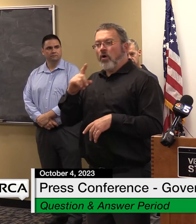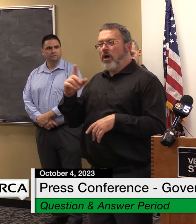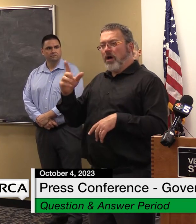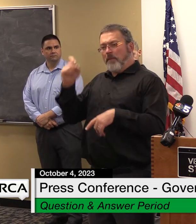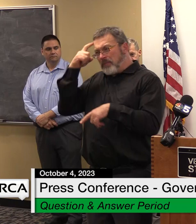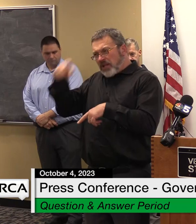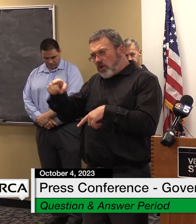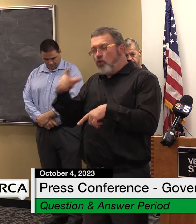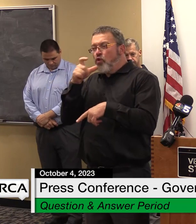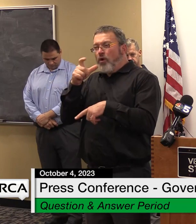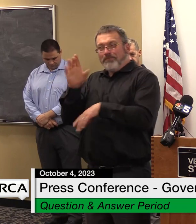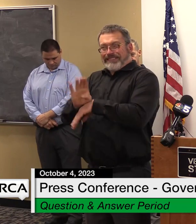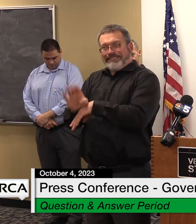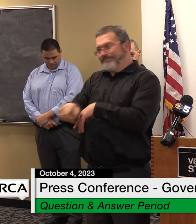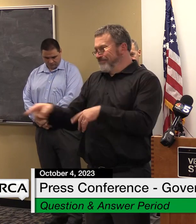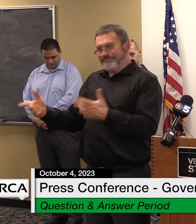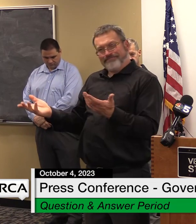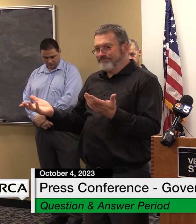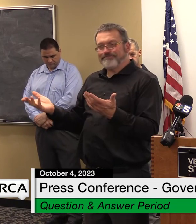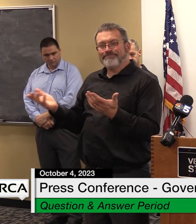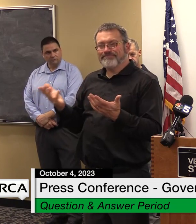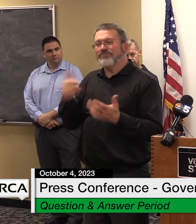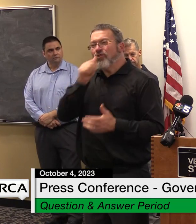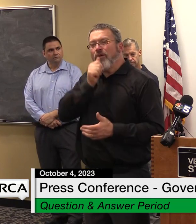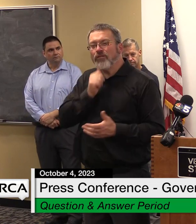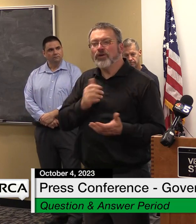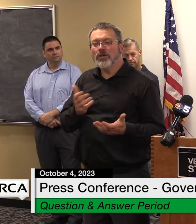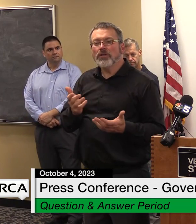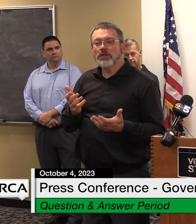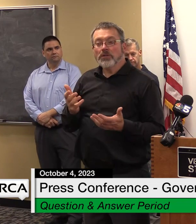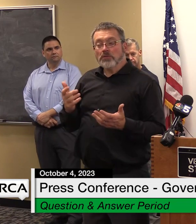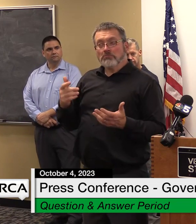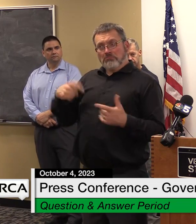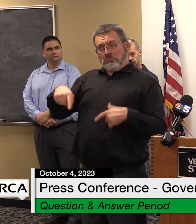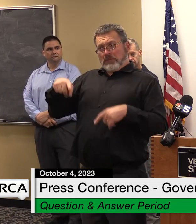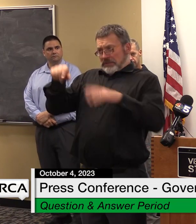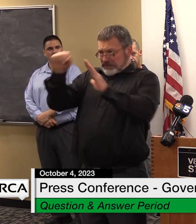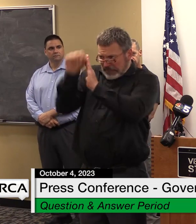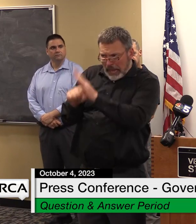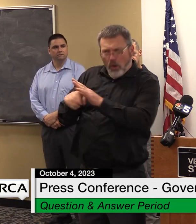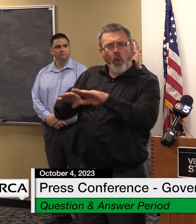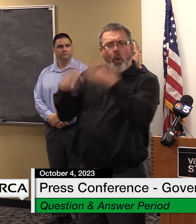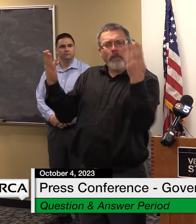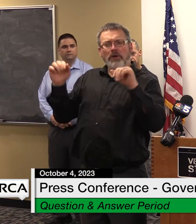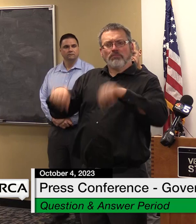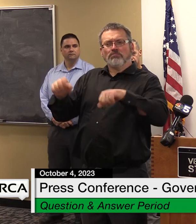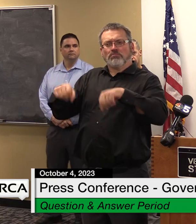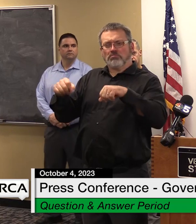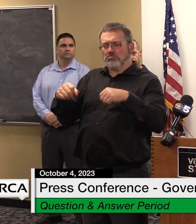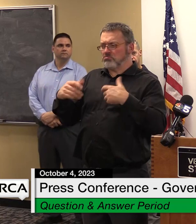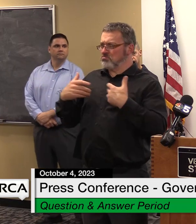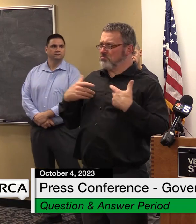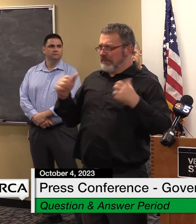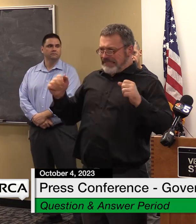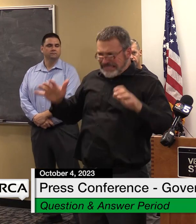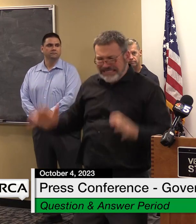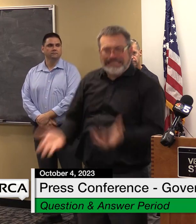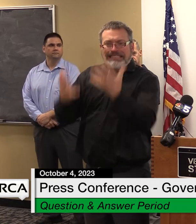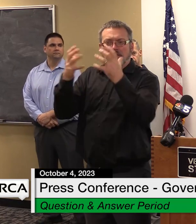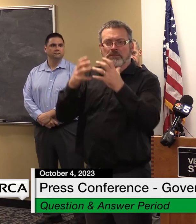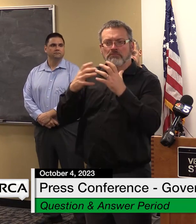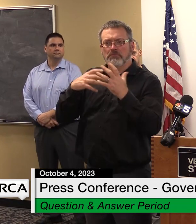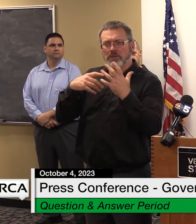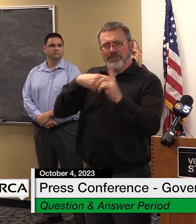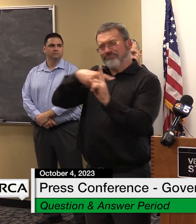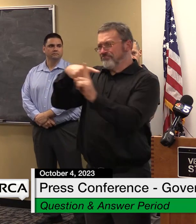this is good for people to see. But we are open for business, and we're optimistic that this is going to be a banner year for tourism in